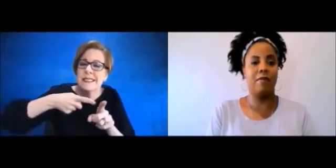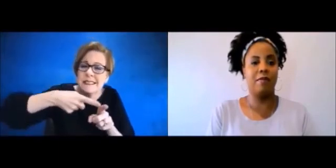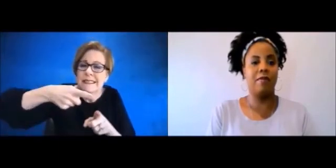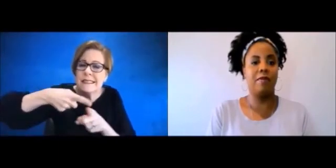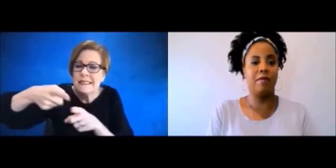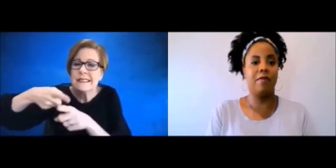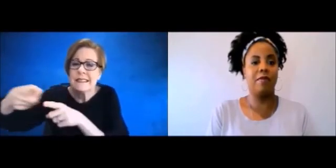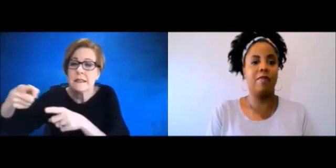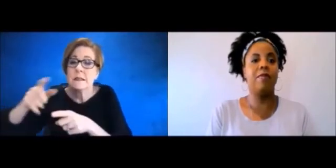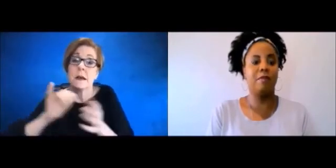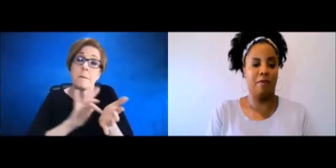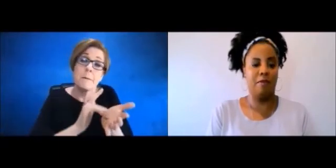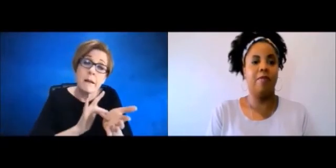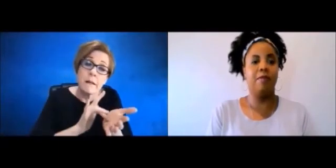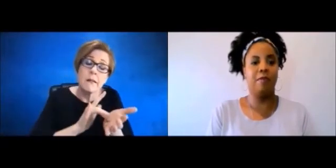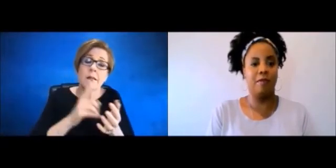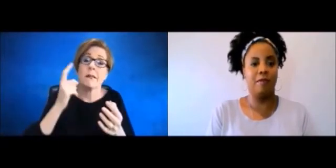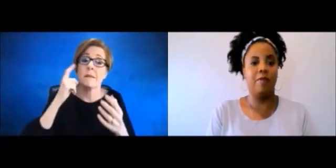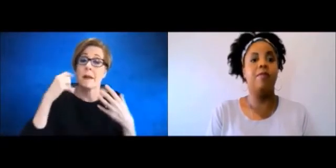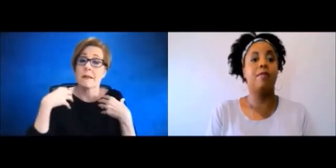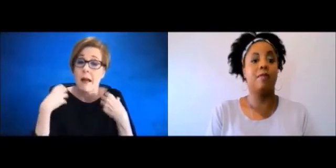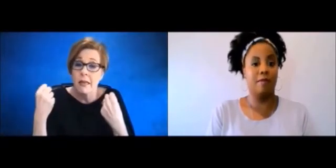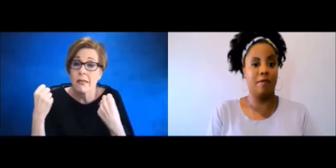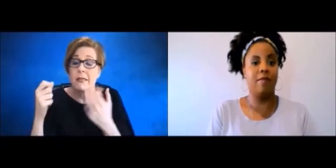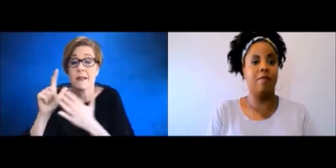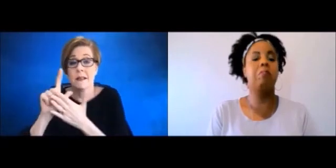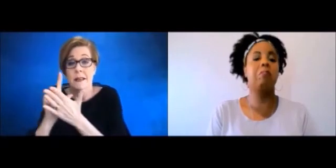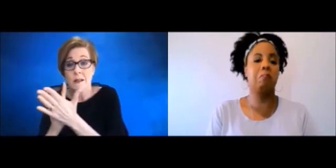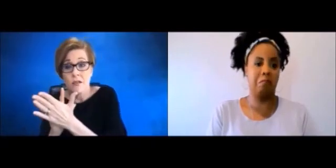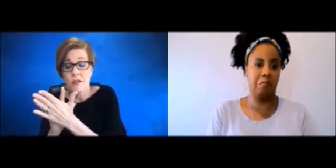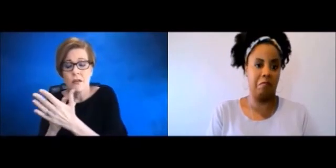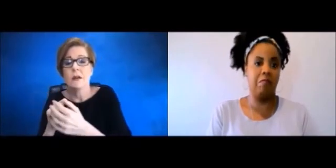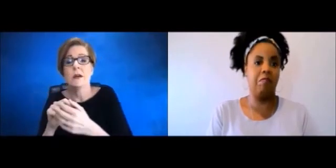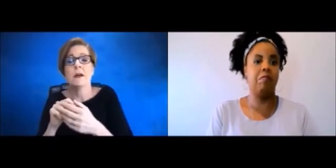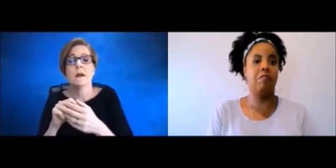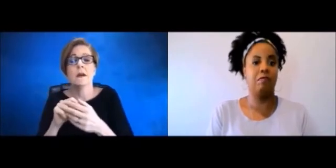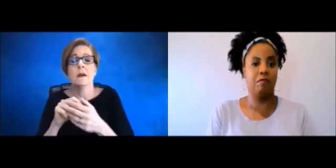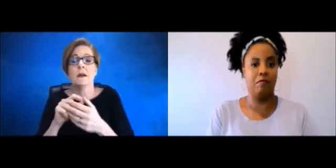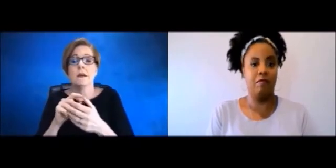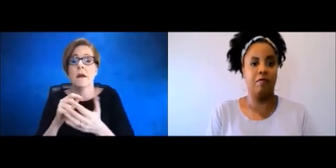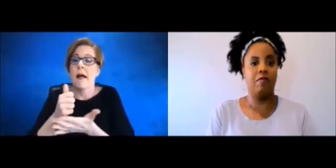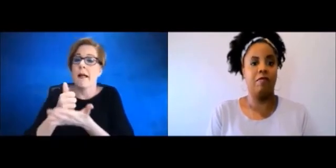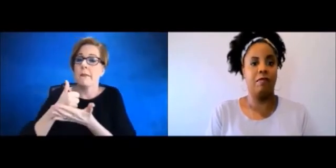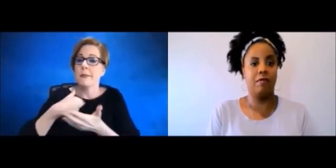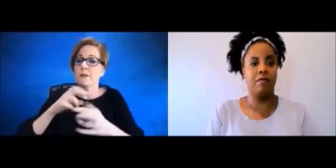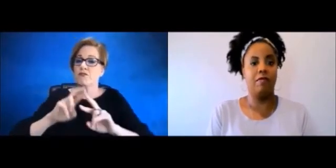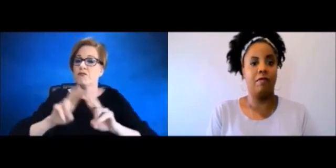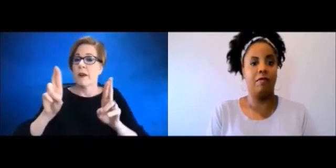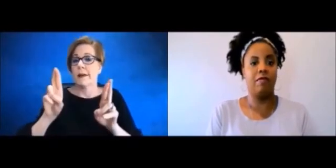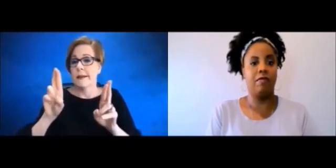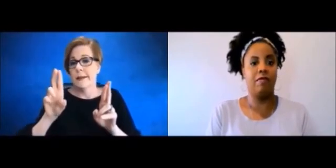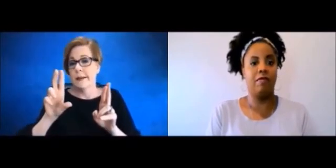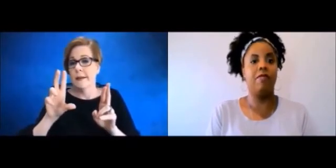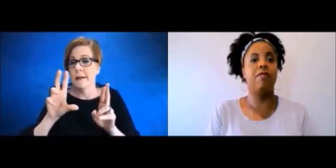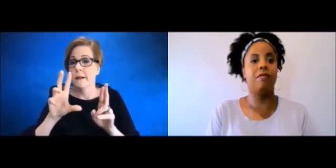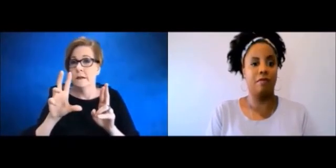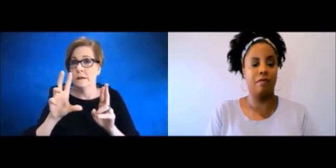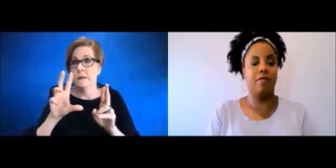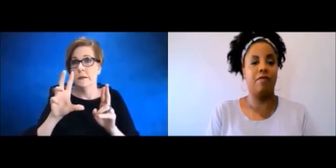I have done study on specialized areas of practice, medical, mental health, and legal, to help me